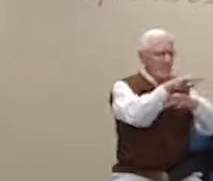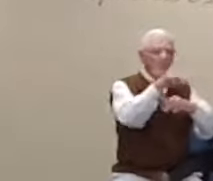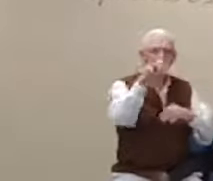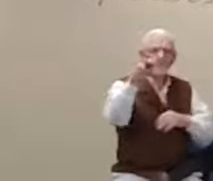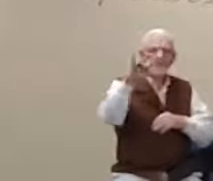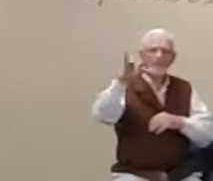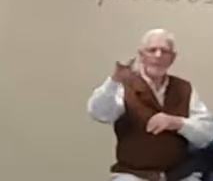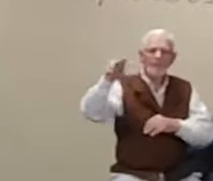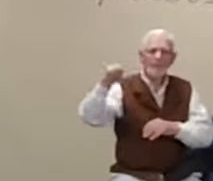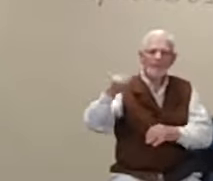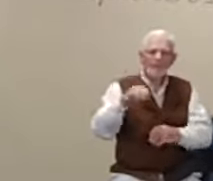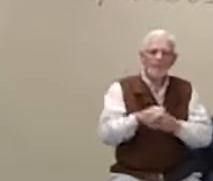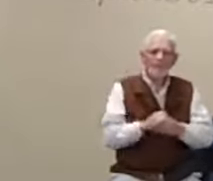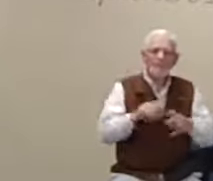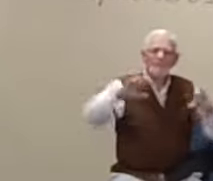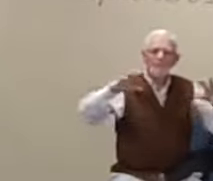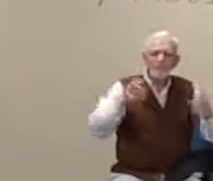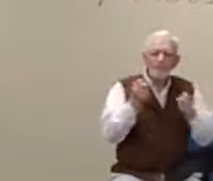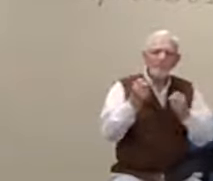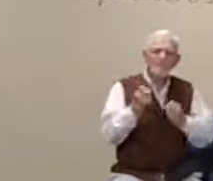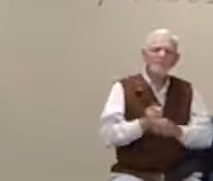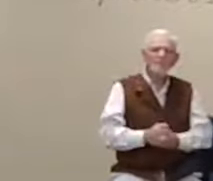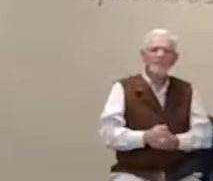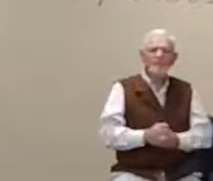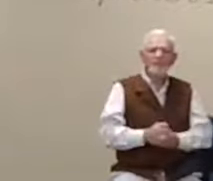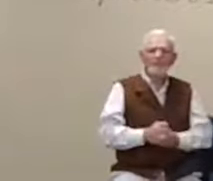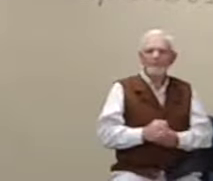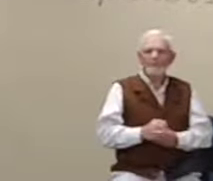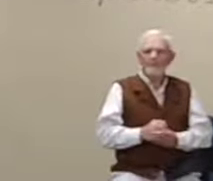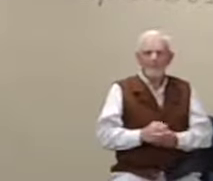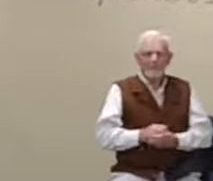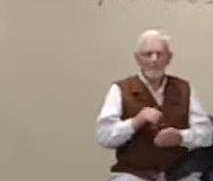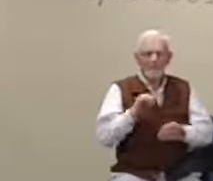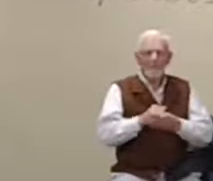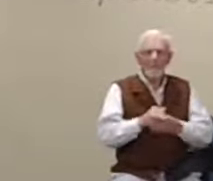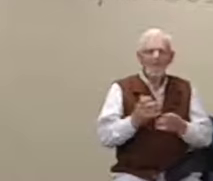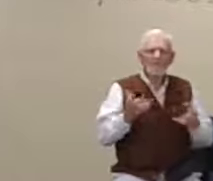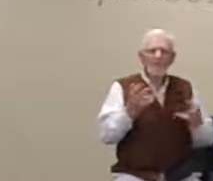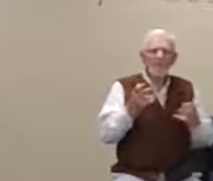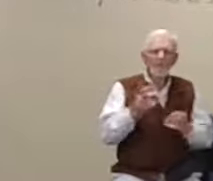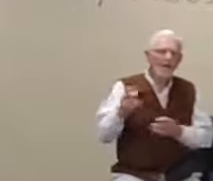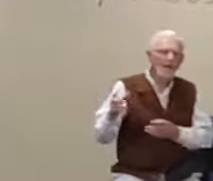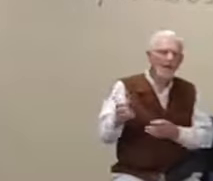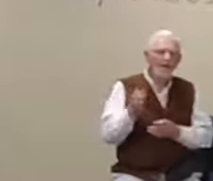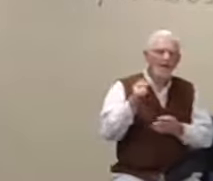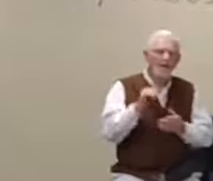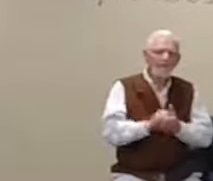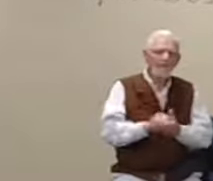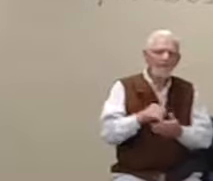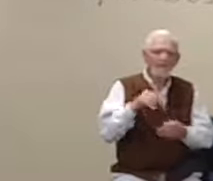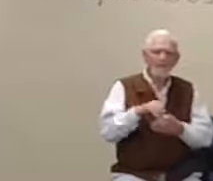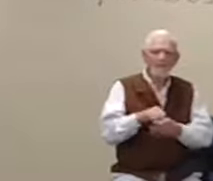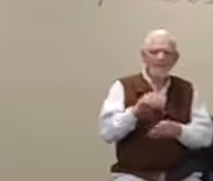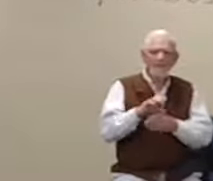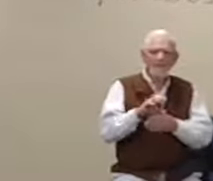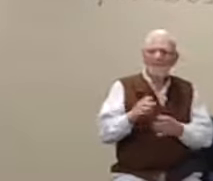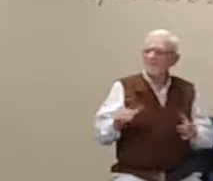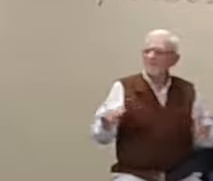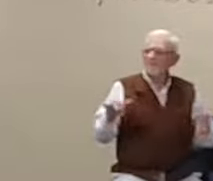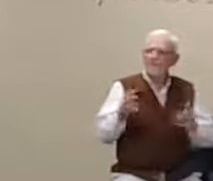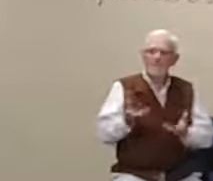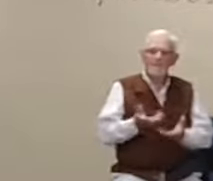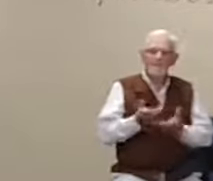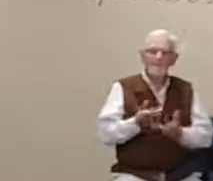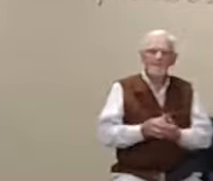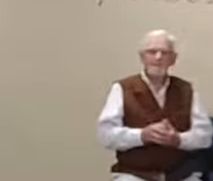in a nutshell. That's missions in a nutshell. That's what takes place in a local church like this. And if I